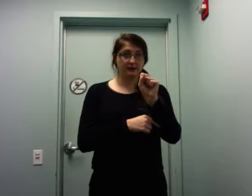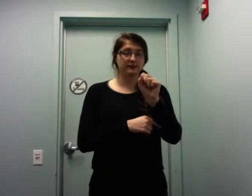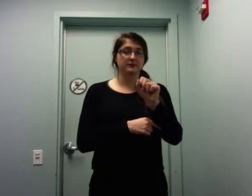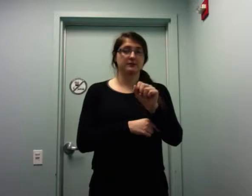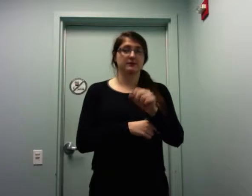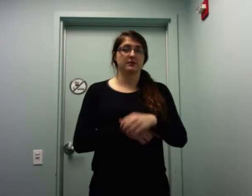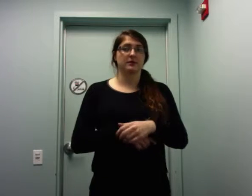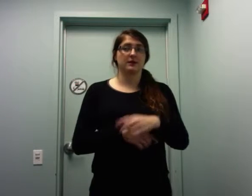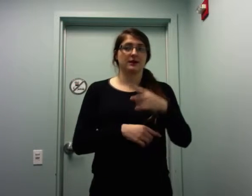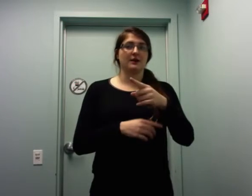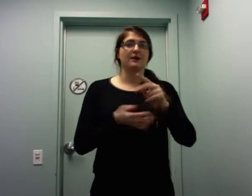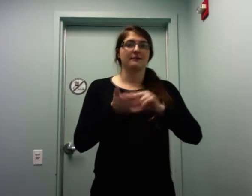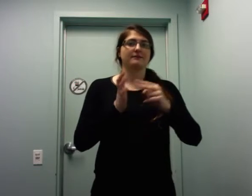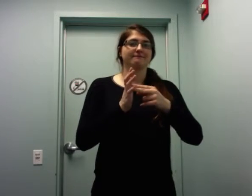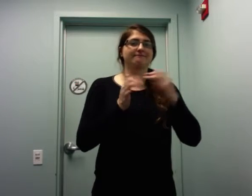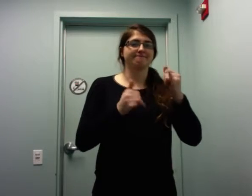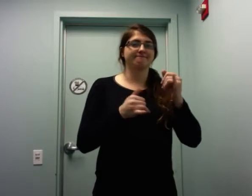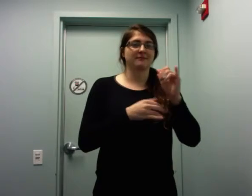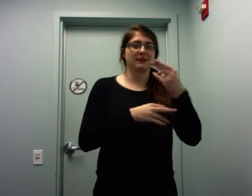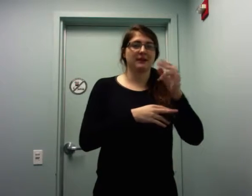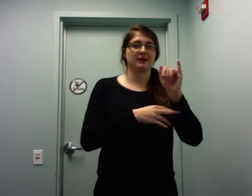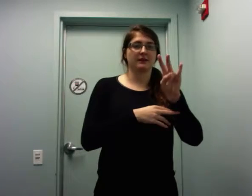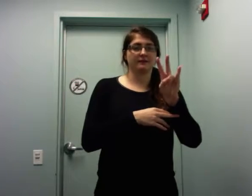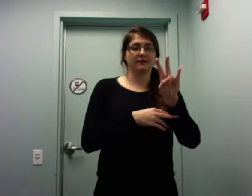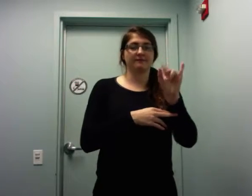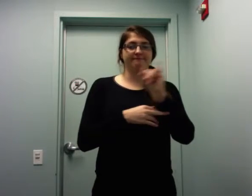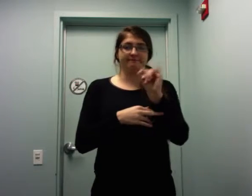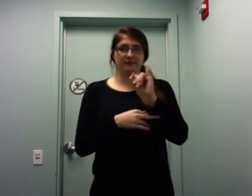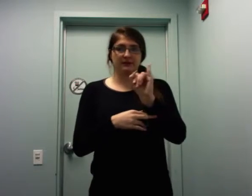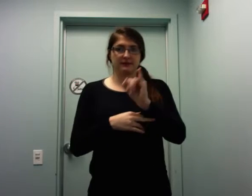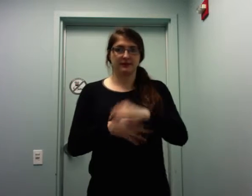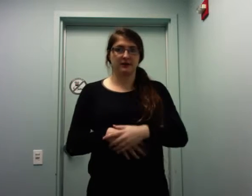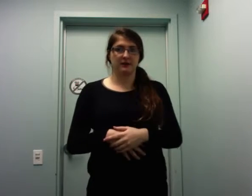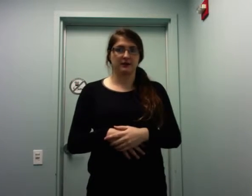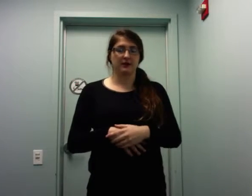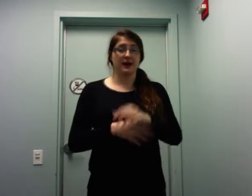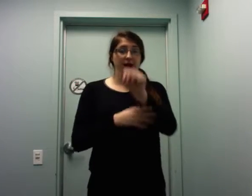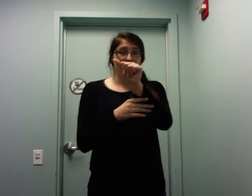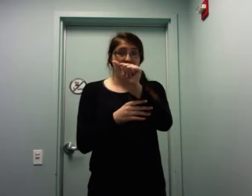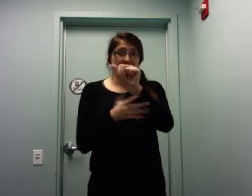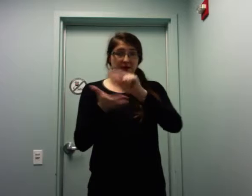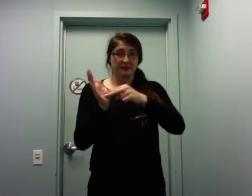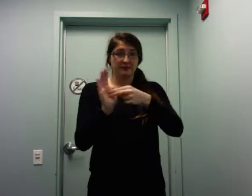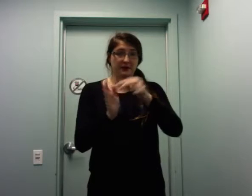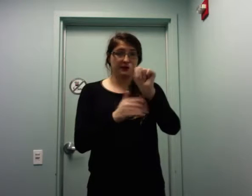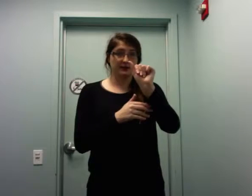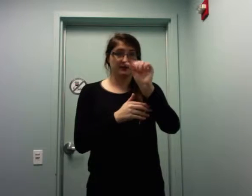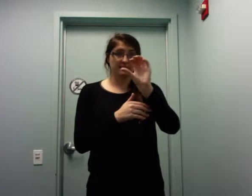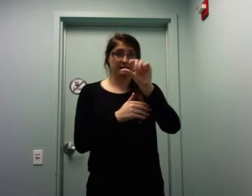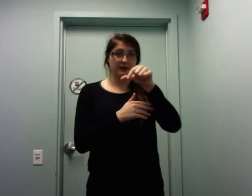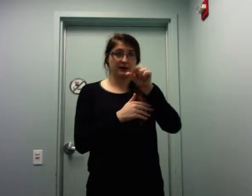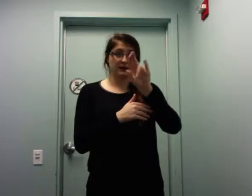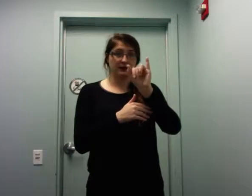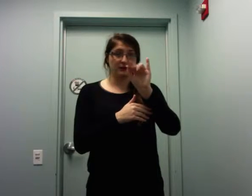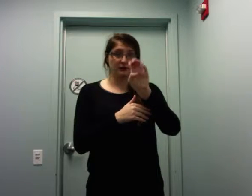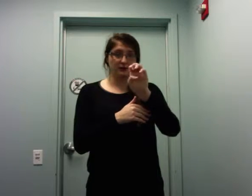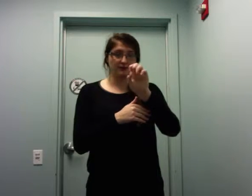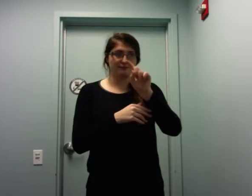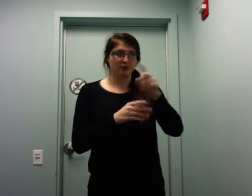with HIV. The first word of this term is acquired. It means that it has to come from somewhere. A person does not